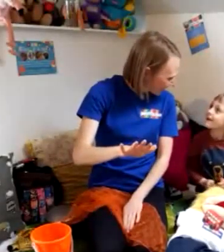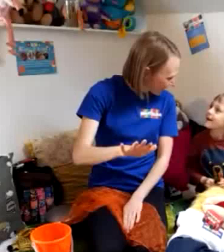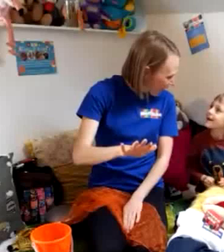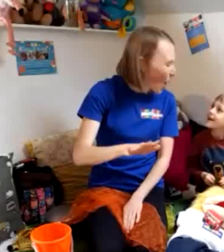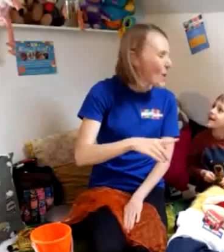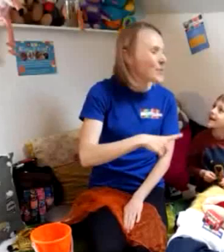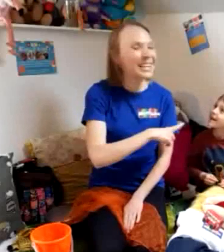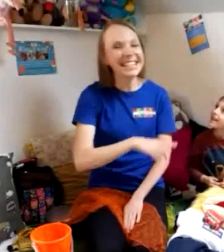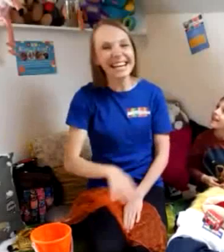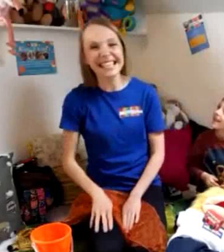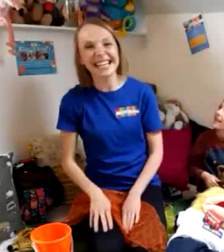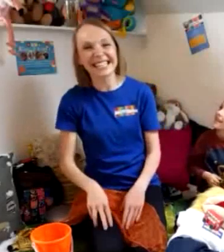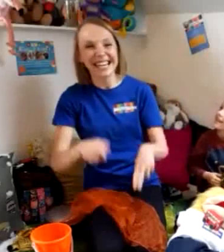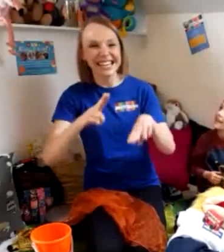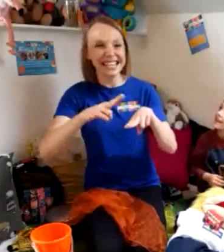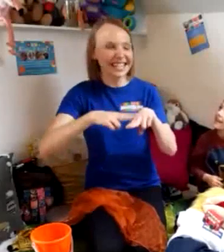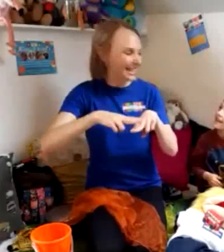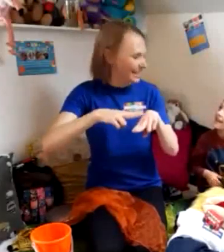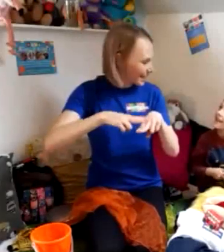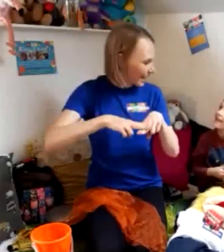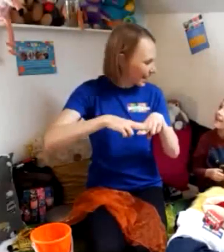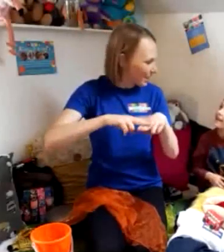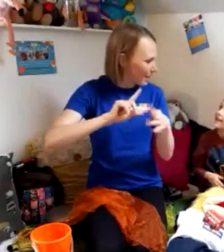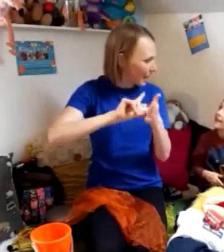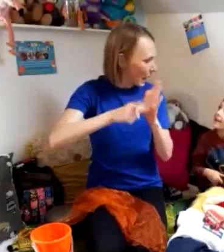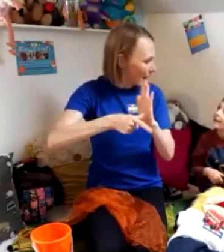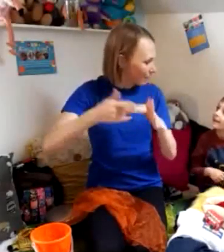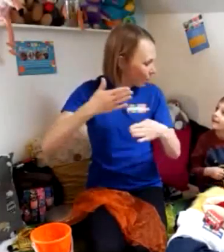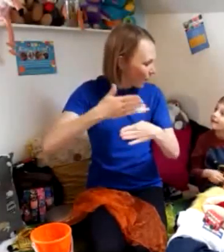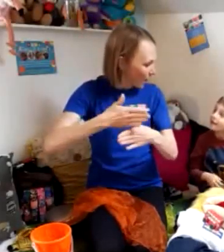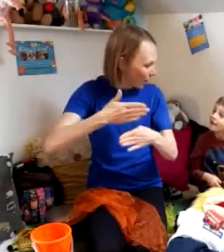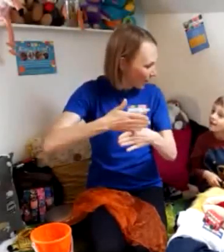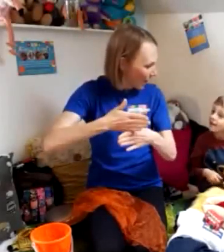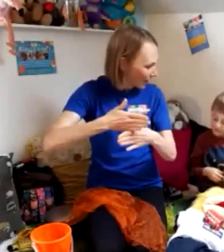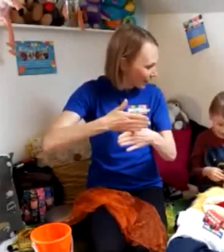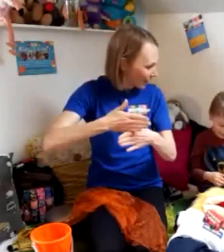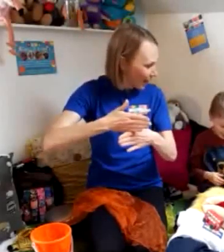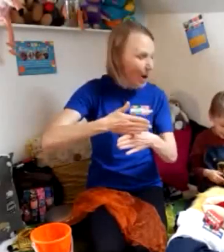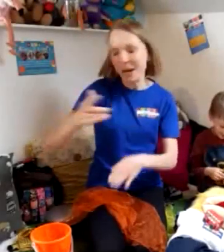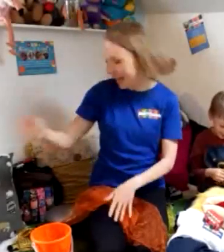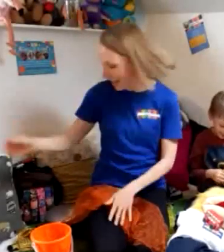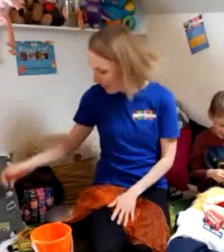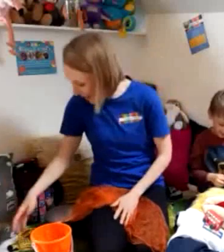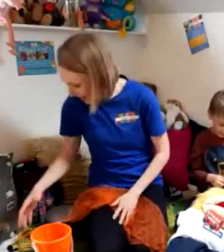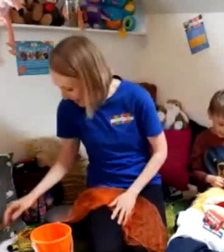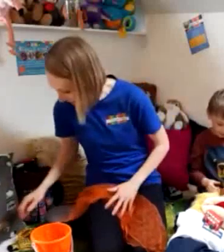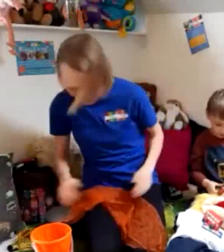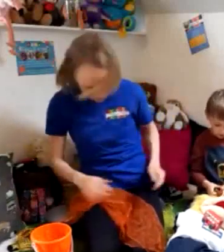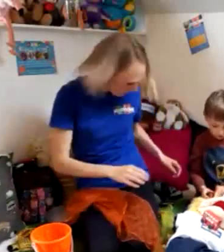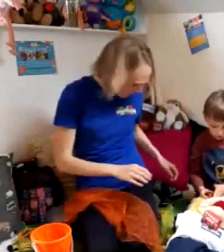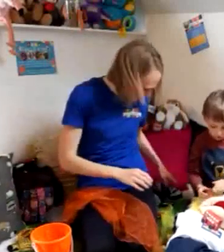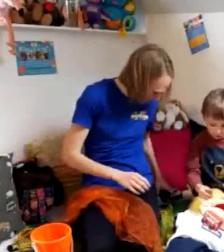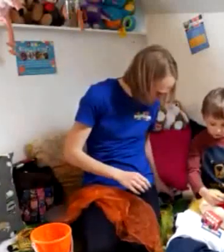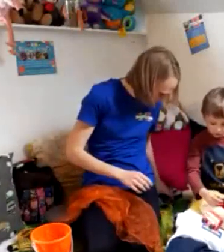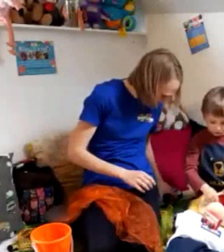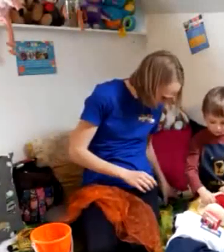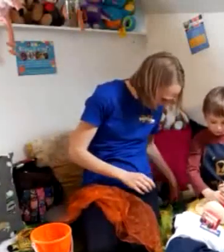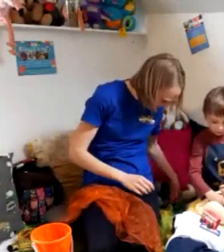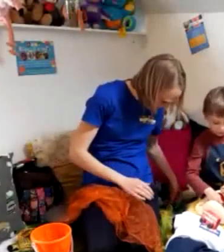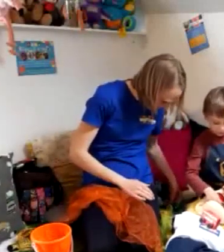Late for work. Oh, and the daddies are going to be late for work, are they? Okay, right, let's do that one.